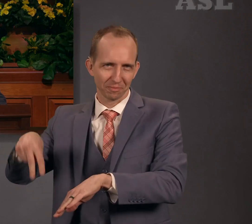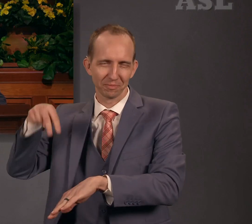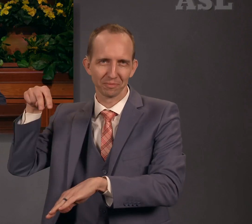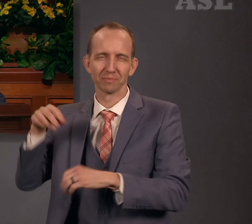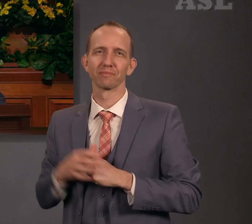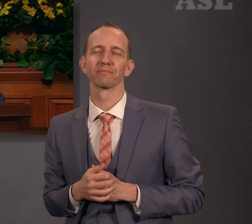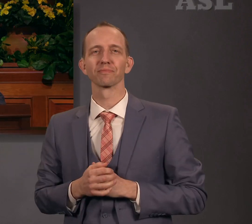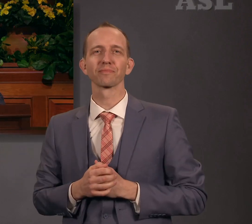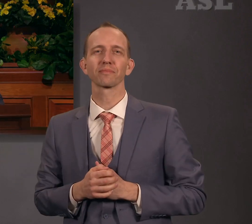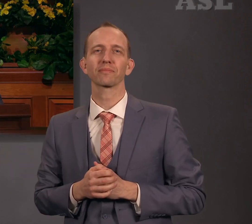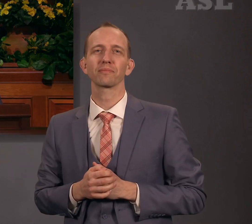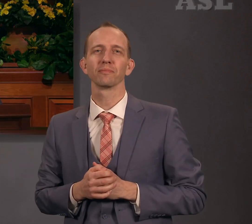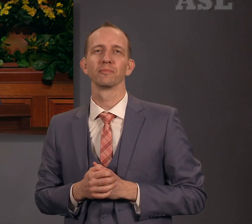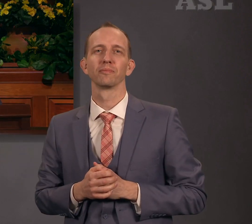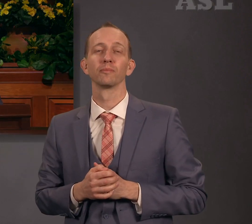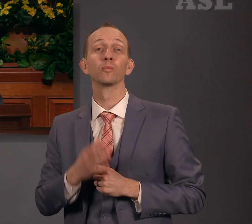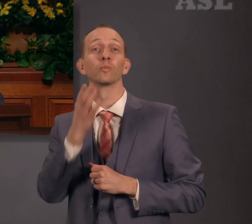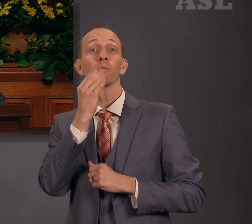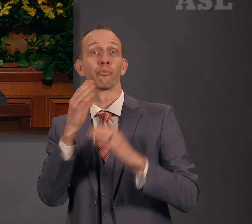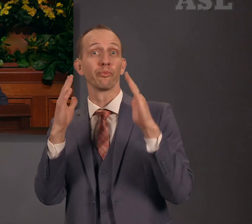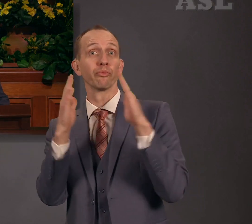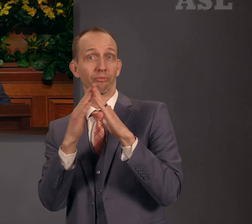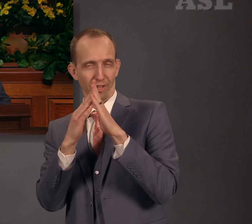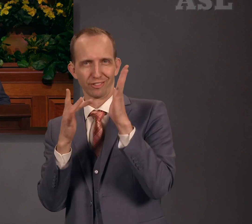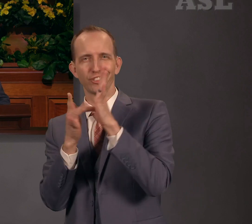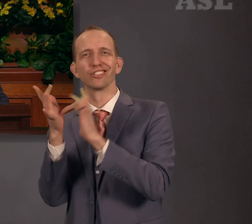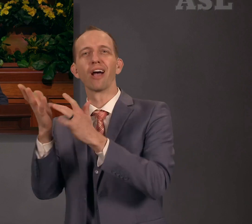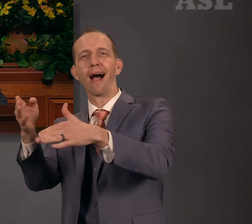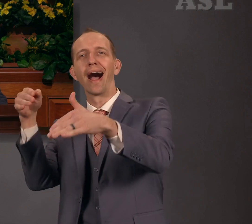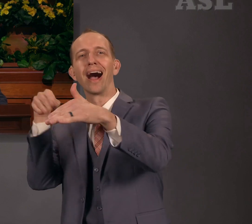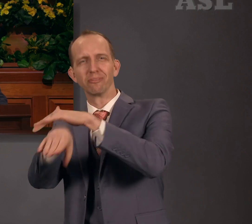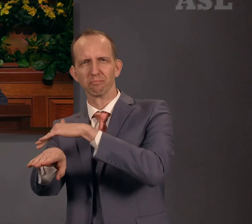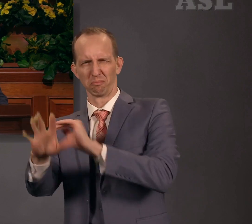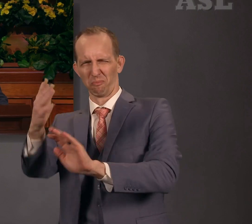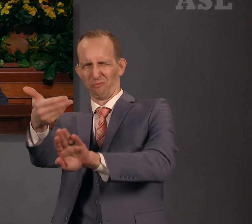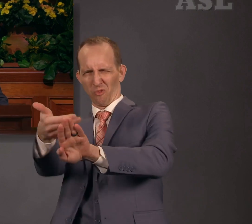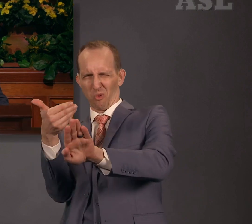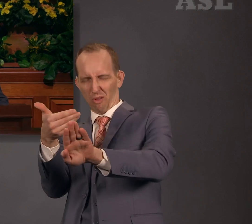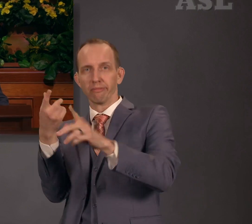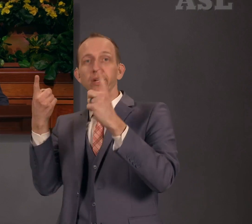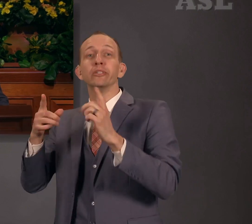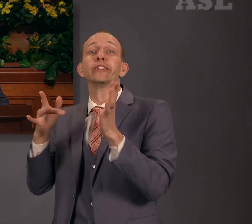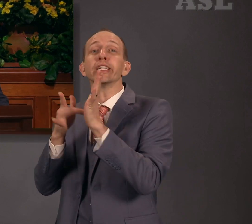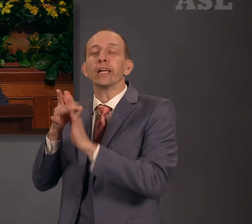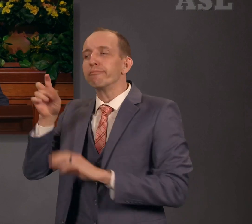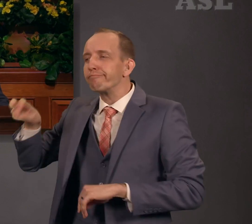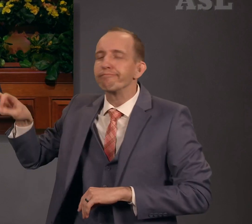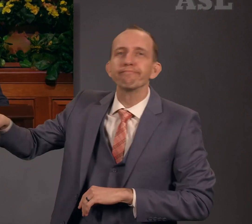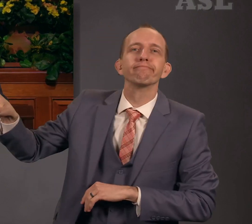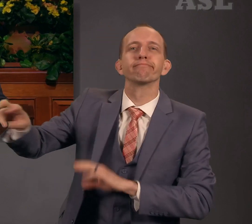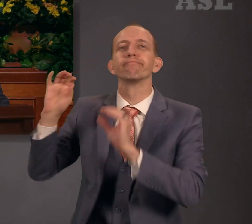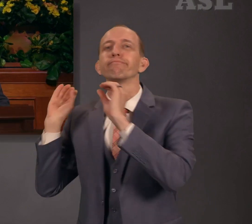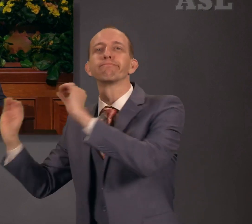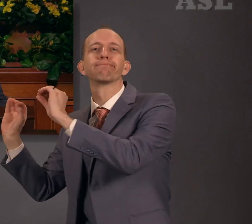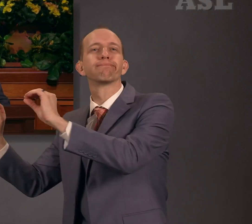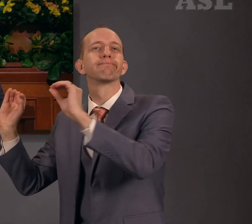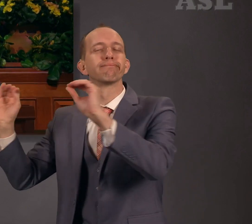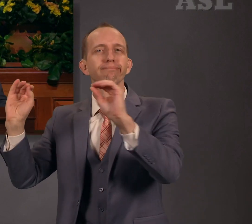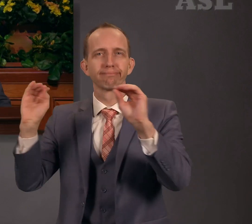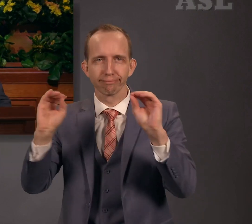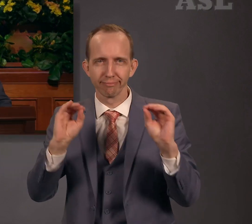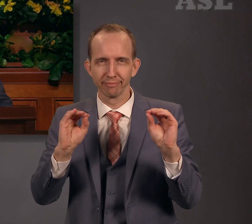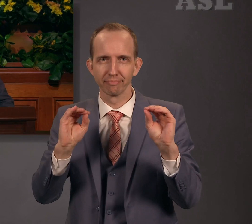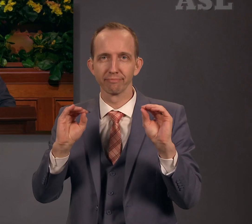resurrection. Not long before his prophesied entry into the city, Jesus Christ was fully engaged in his